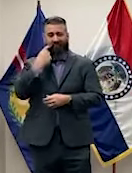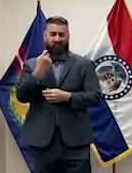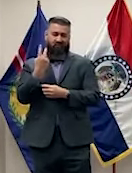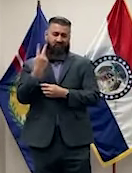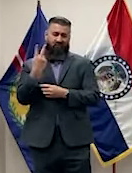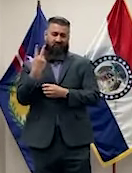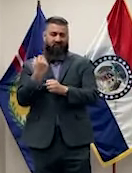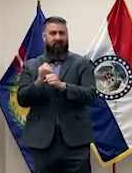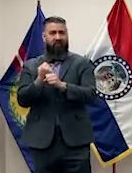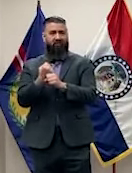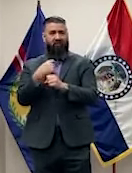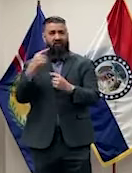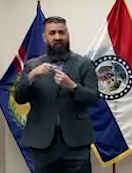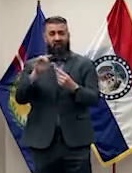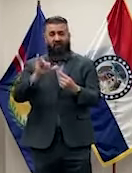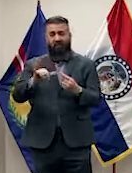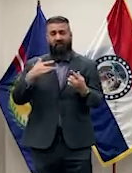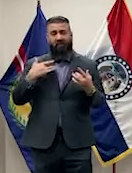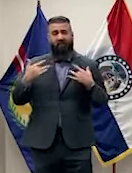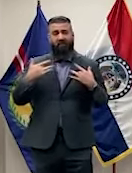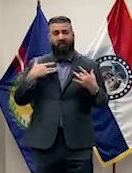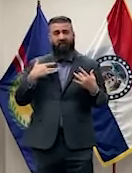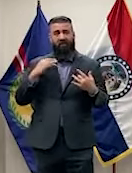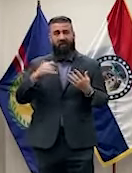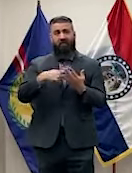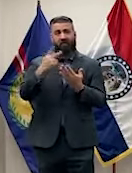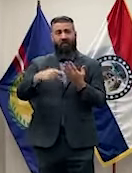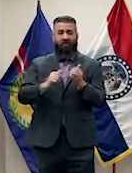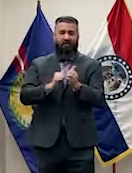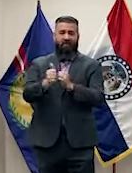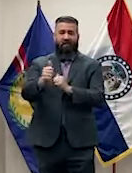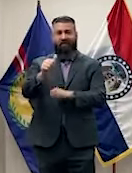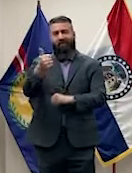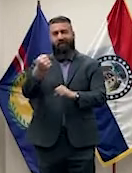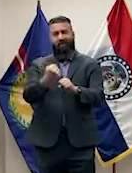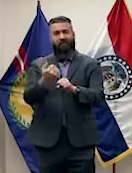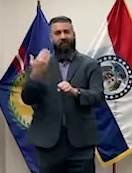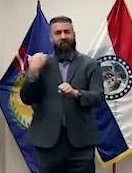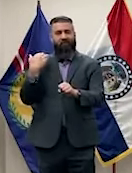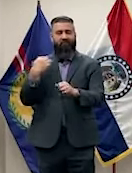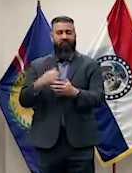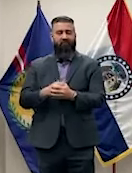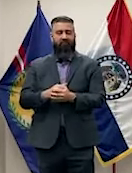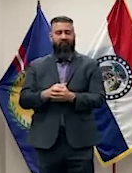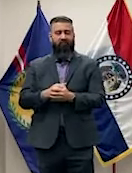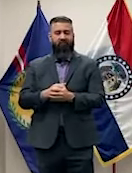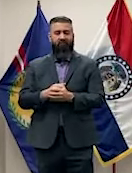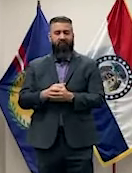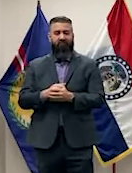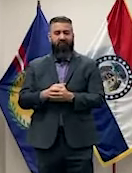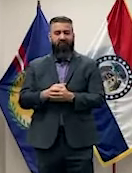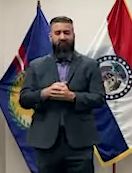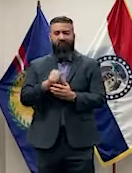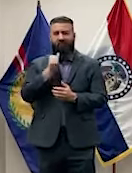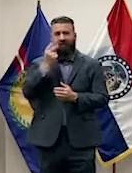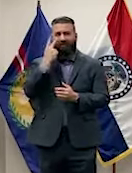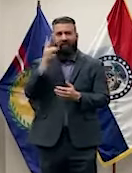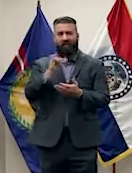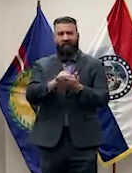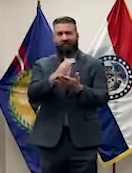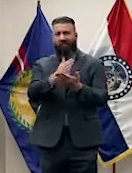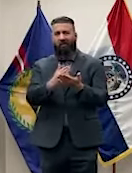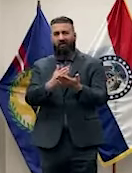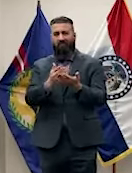years about those concerns. When this program was passed 10 years ago, we didn't see that piece